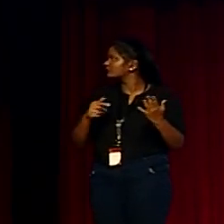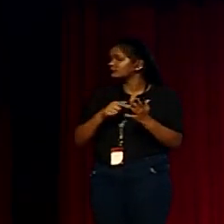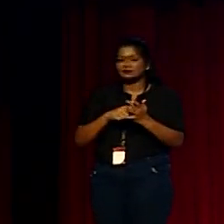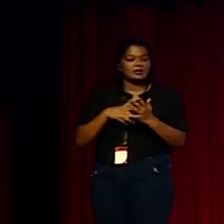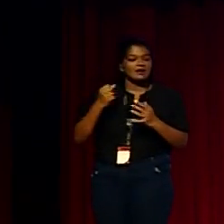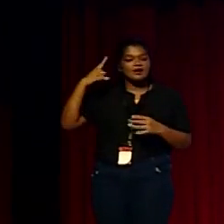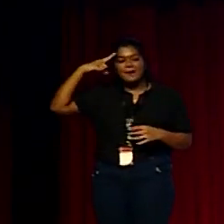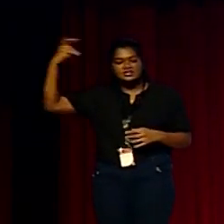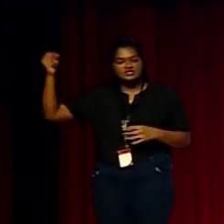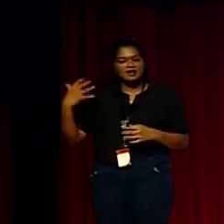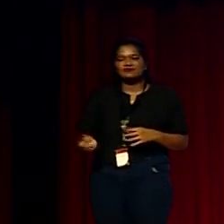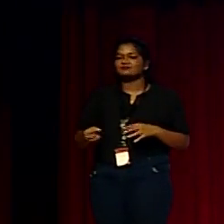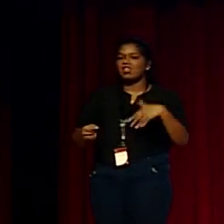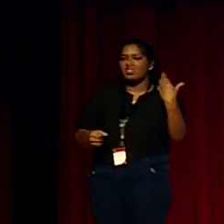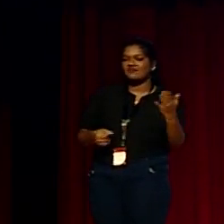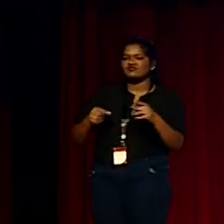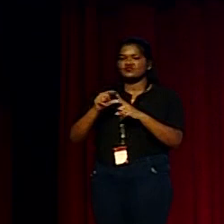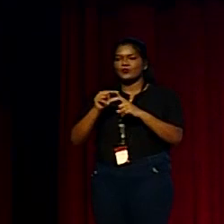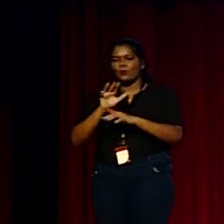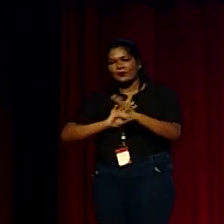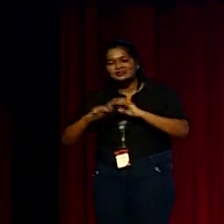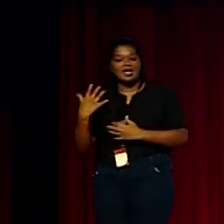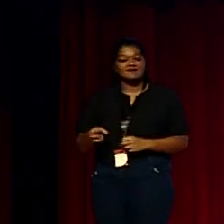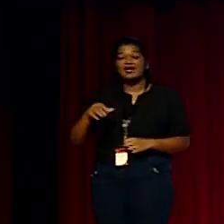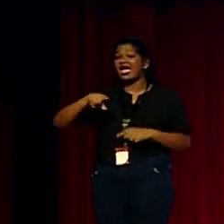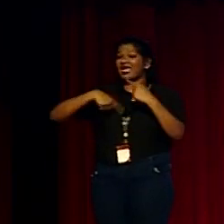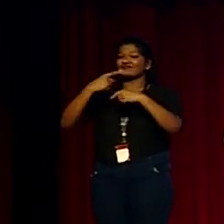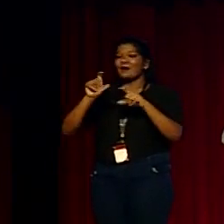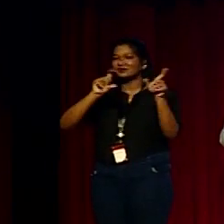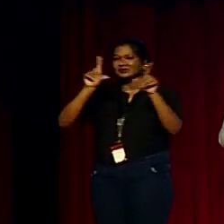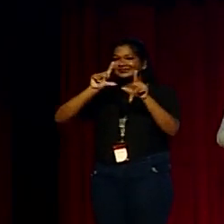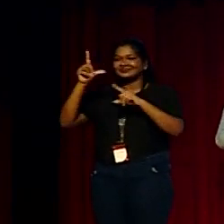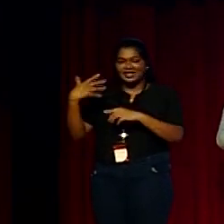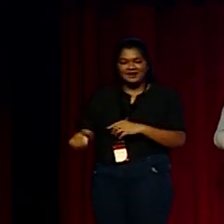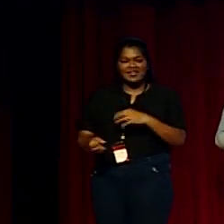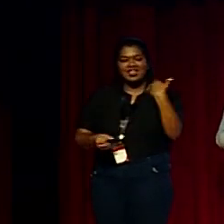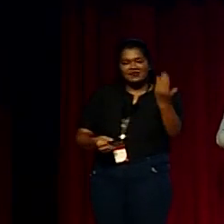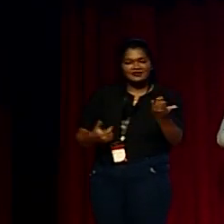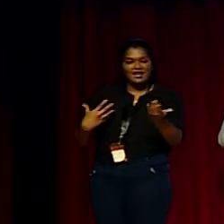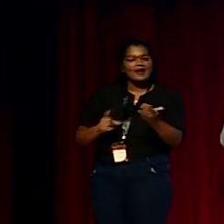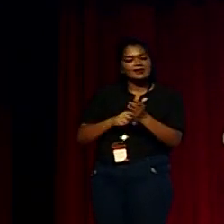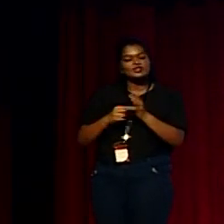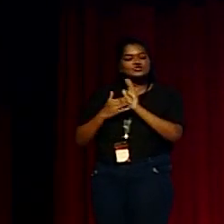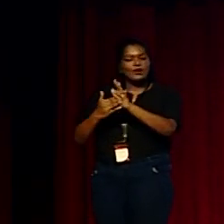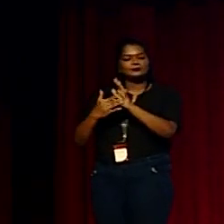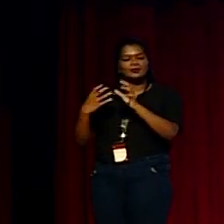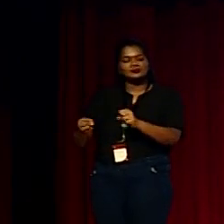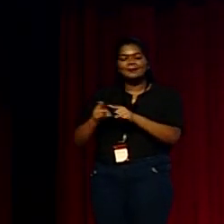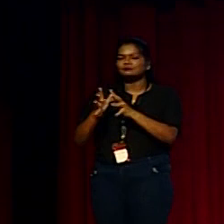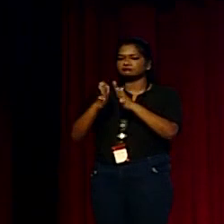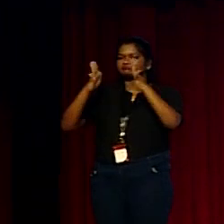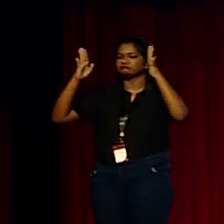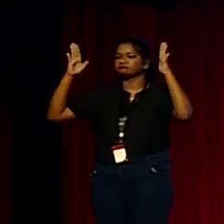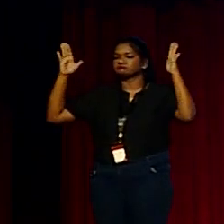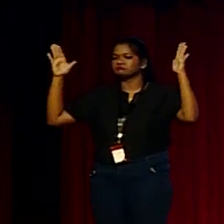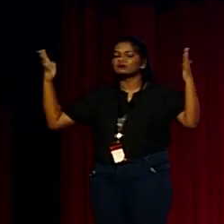have to imagine the left hand movements. So after imagining the left hand movements, this box will expand. So it will expand